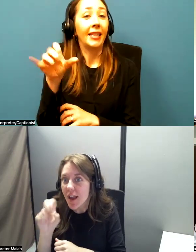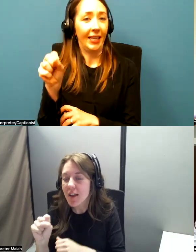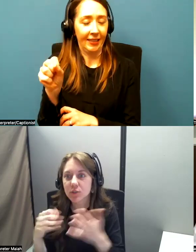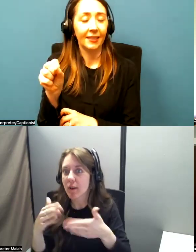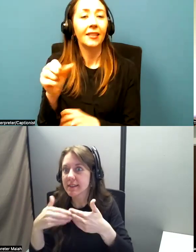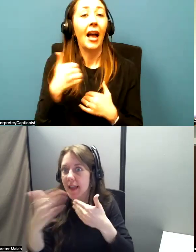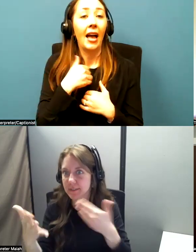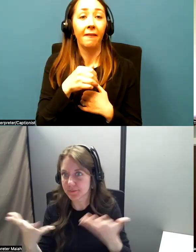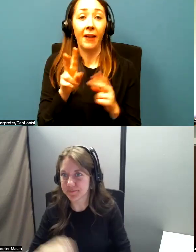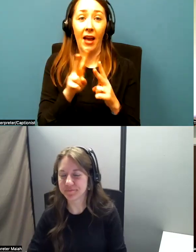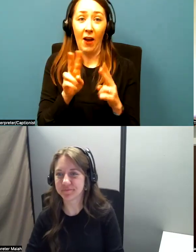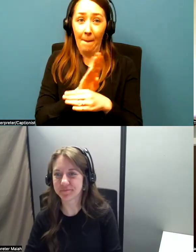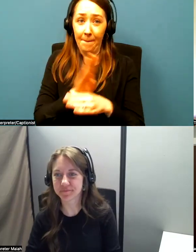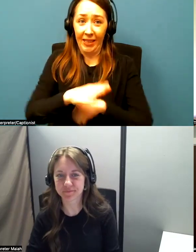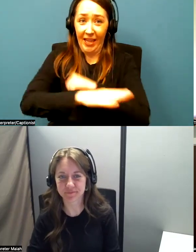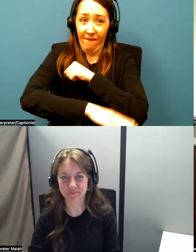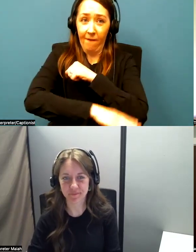pretty busy fall.